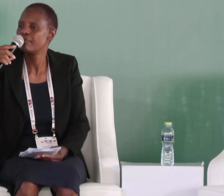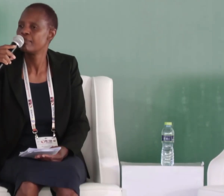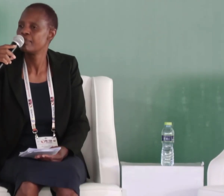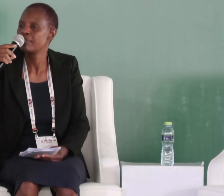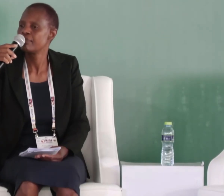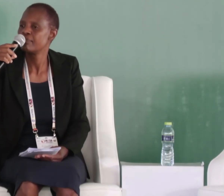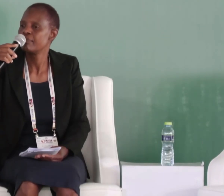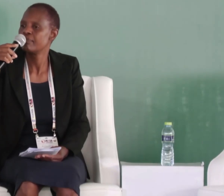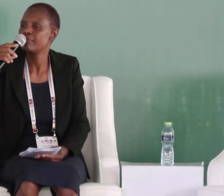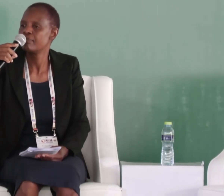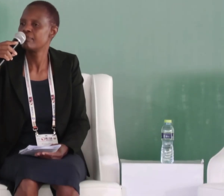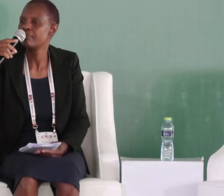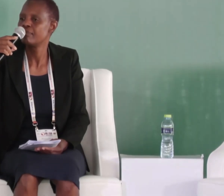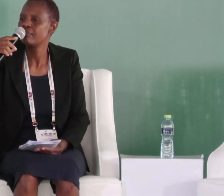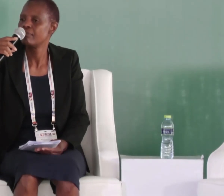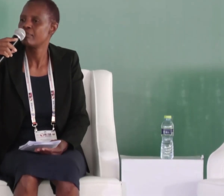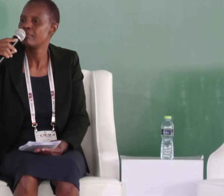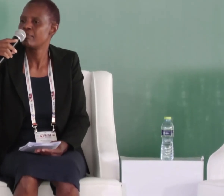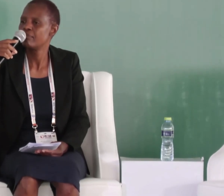community? Do they have their own